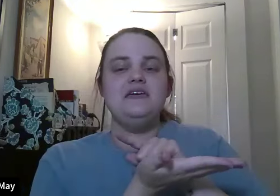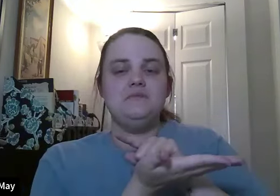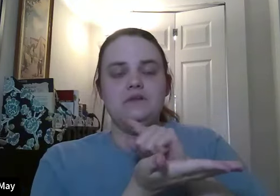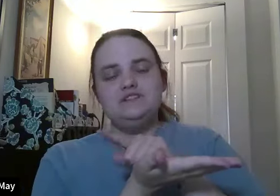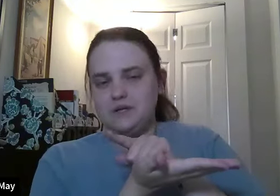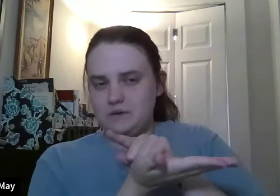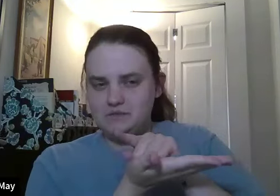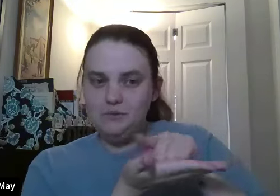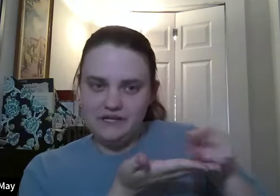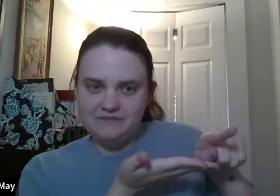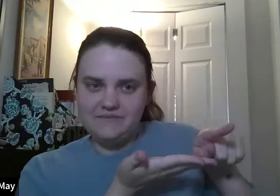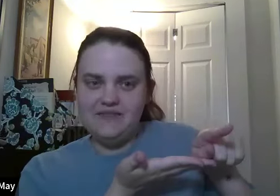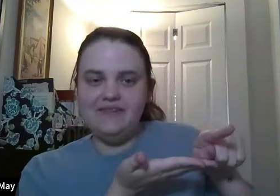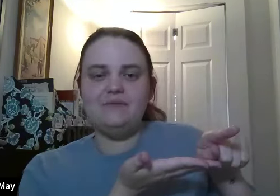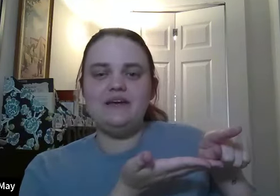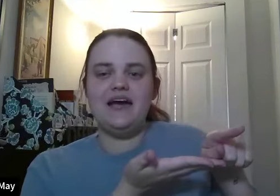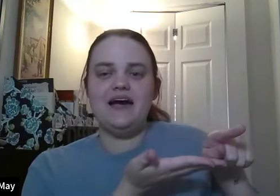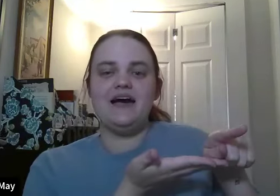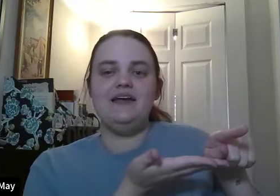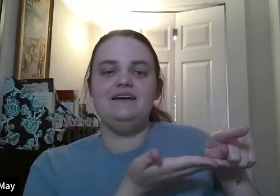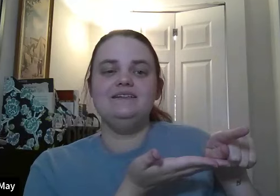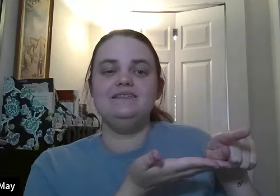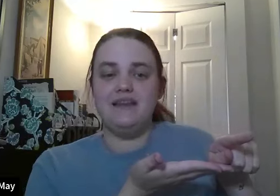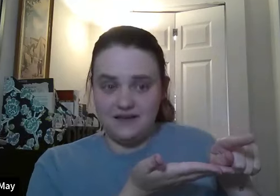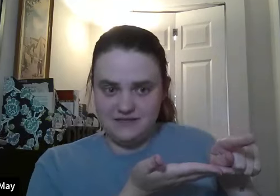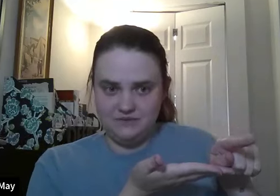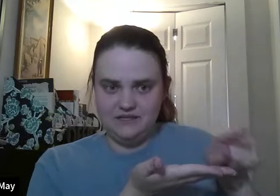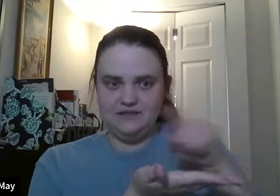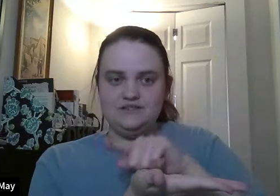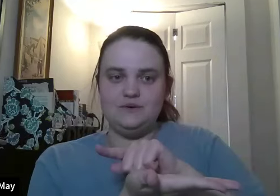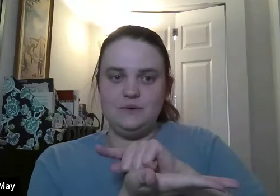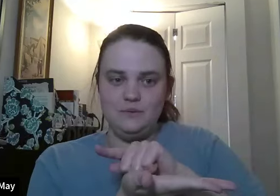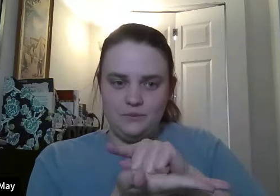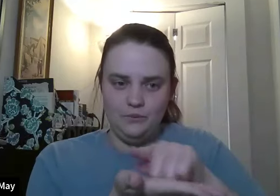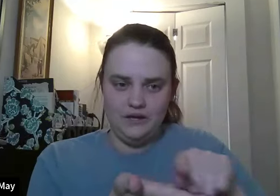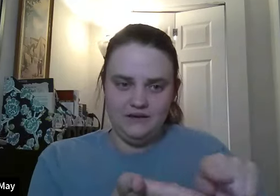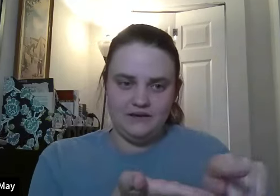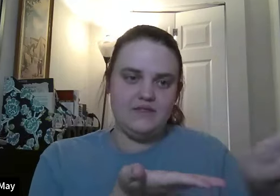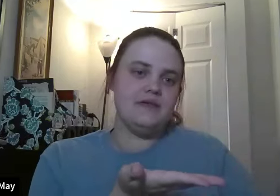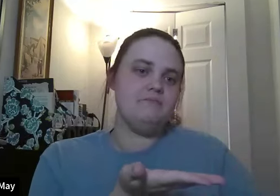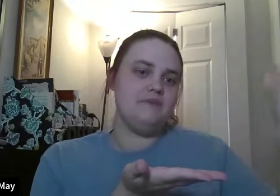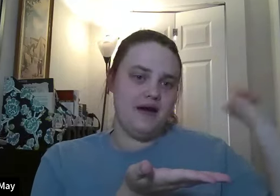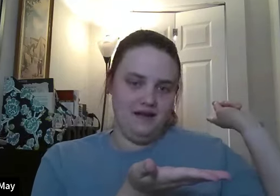Then let's do week once more, week. And then we had last week. So week and then back.